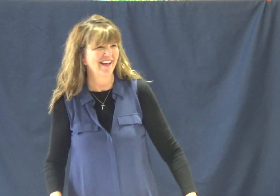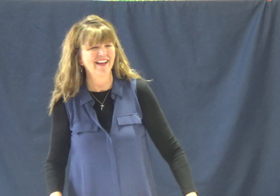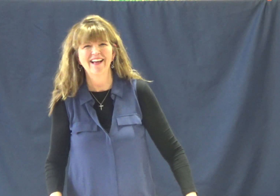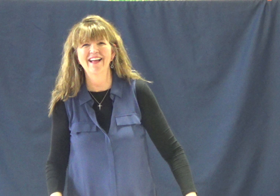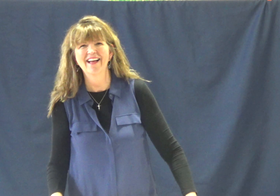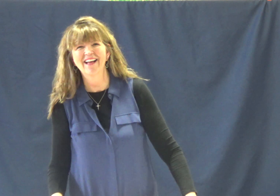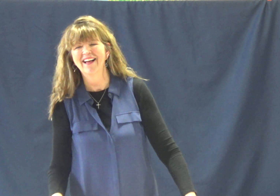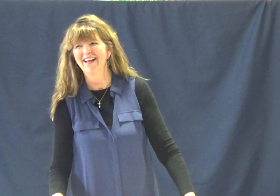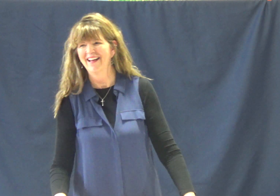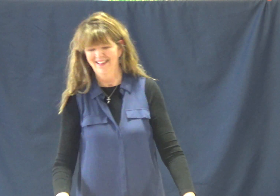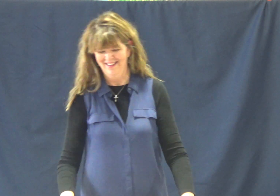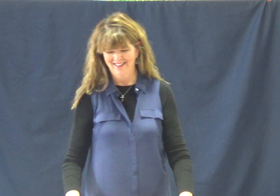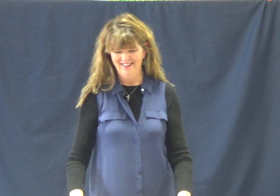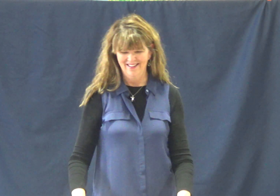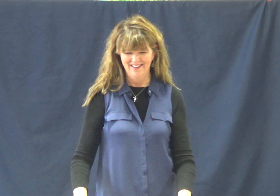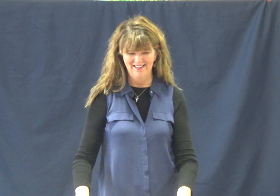with our gloves and hats and mittens on.